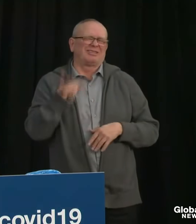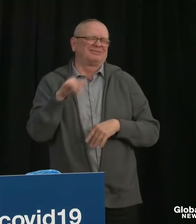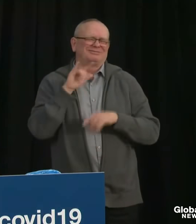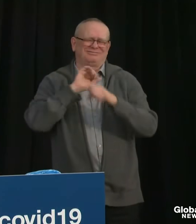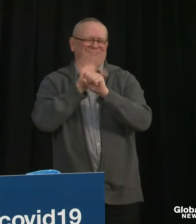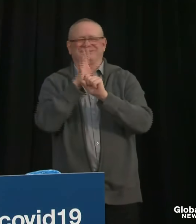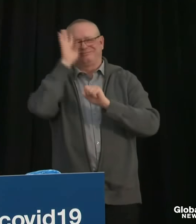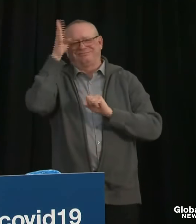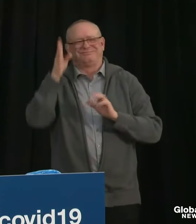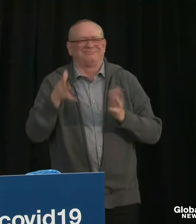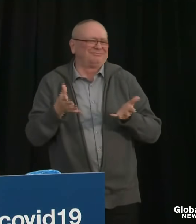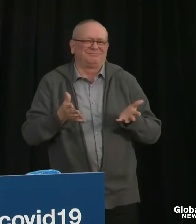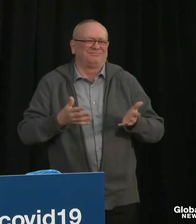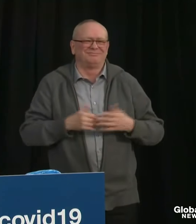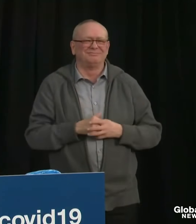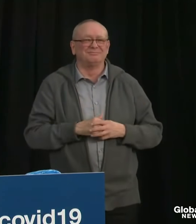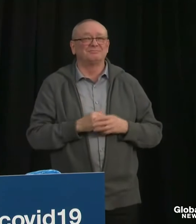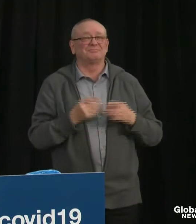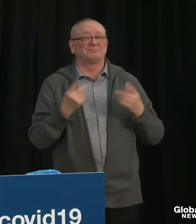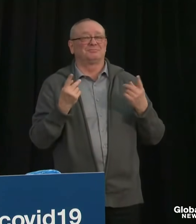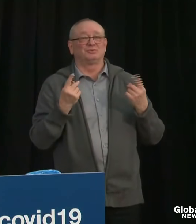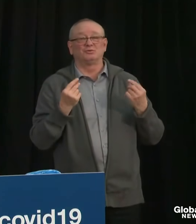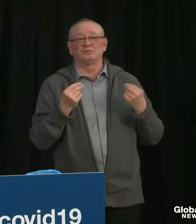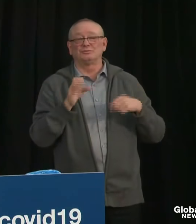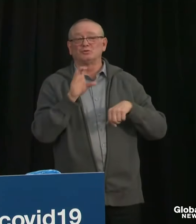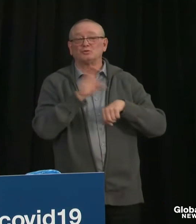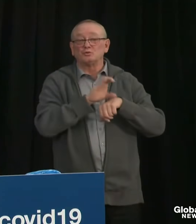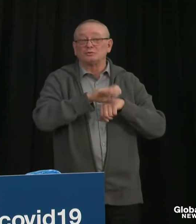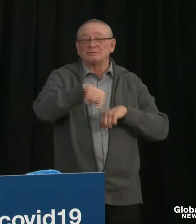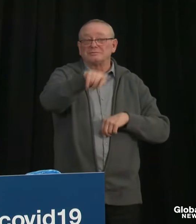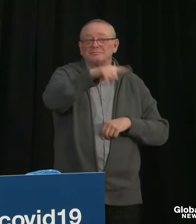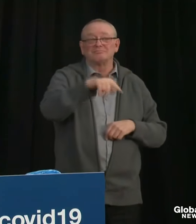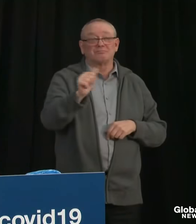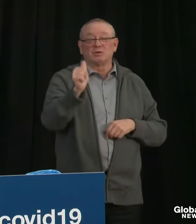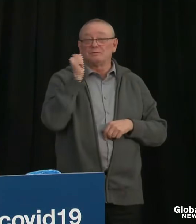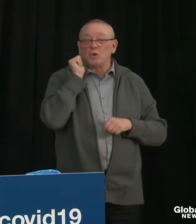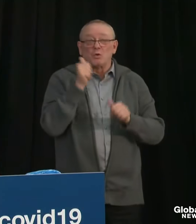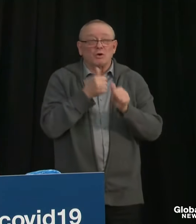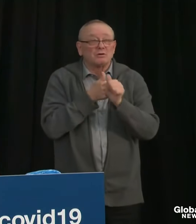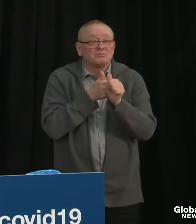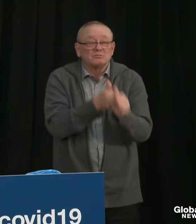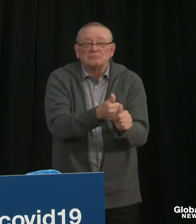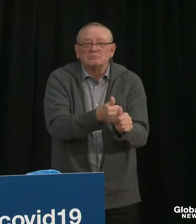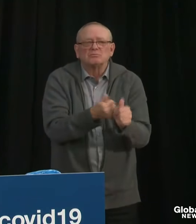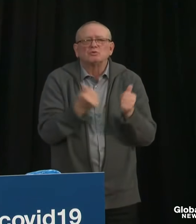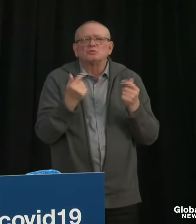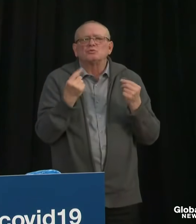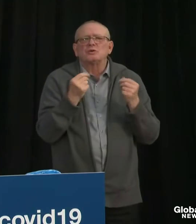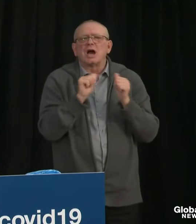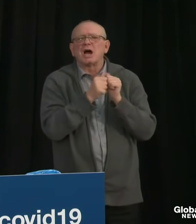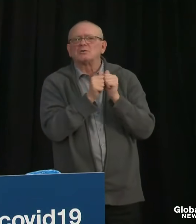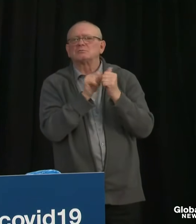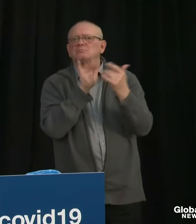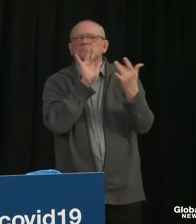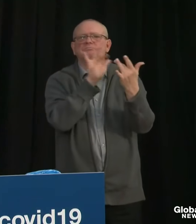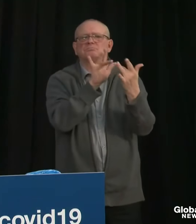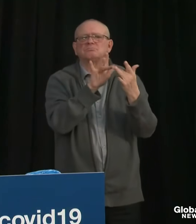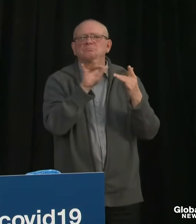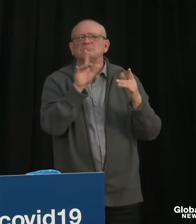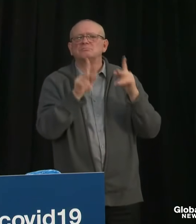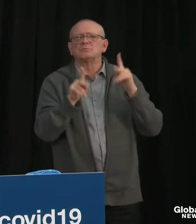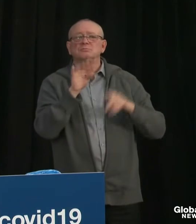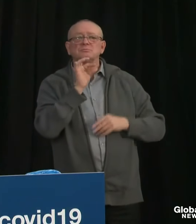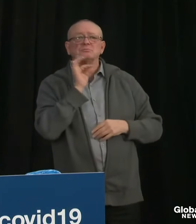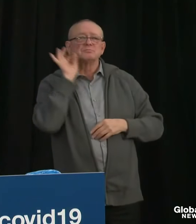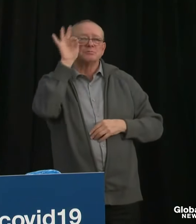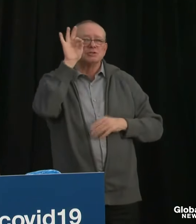to follow public guidelines, regardless of what enforcement might be used? And how do you reach people whose faith leaders are giving them these